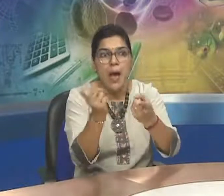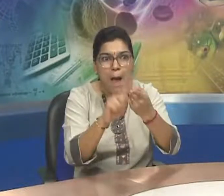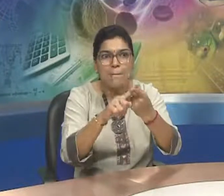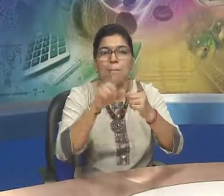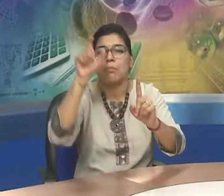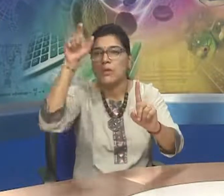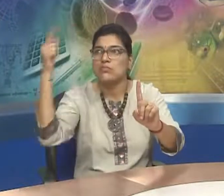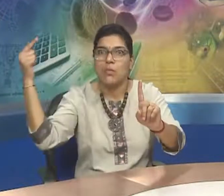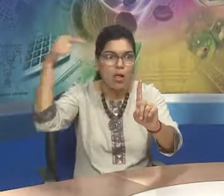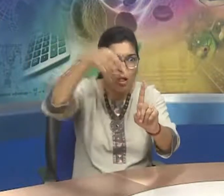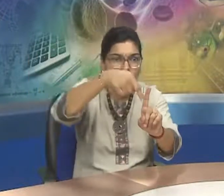right to protection,